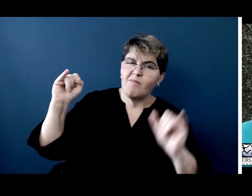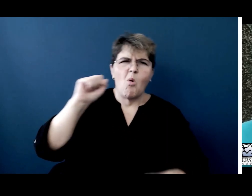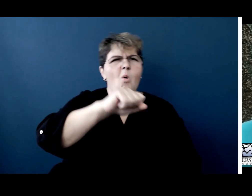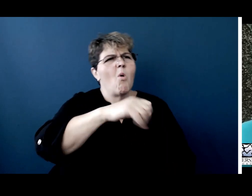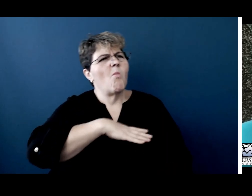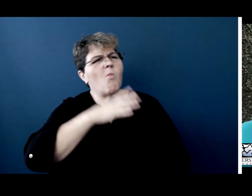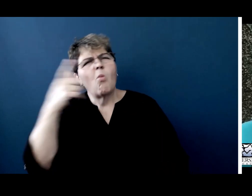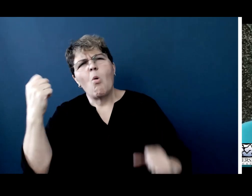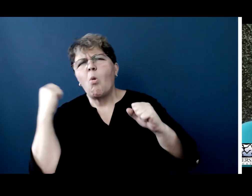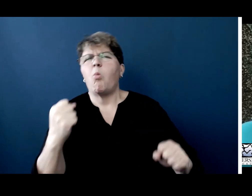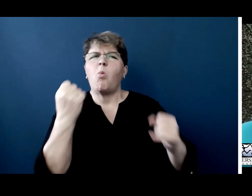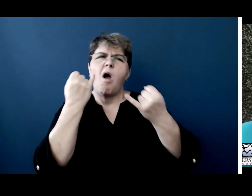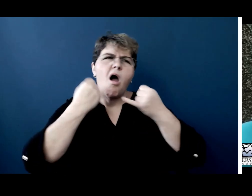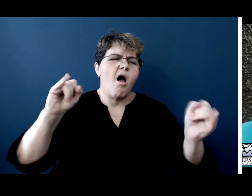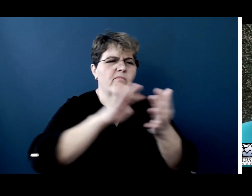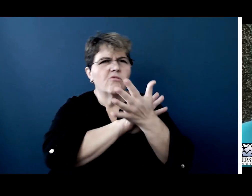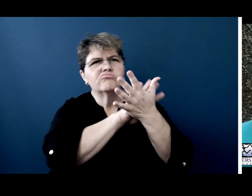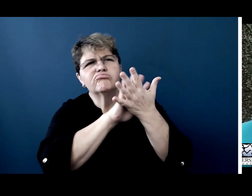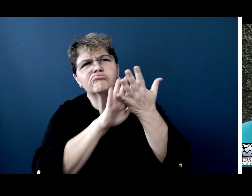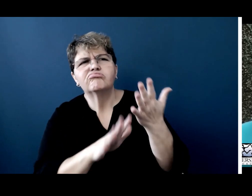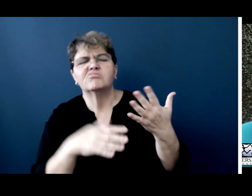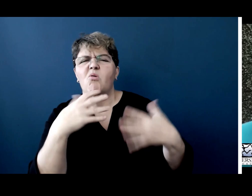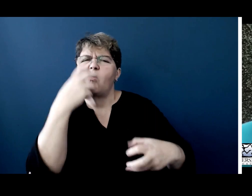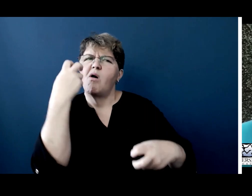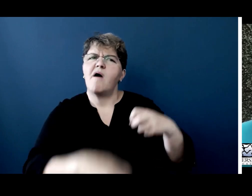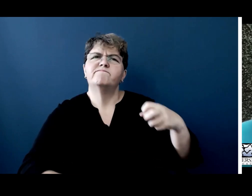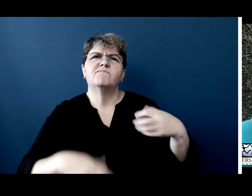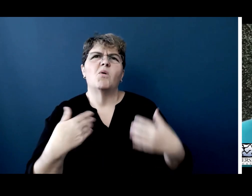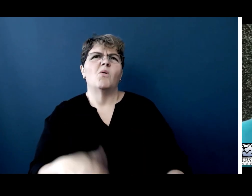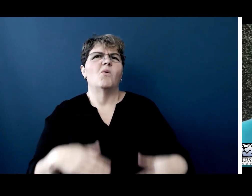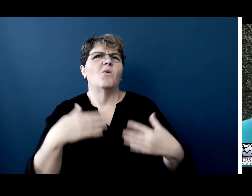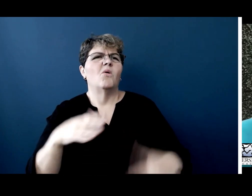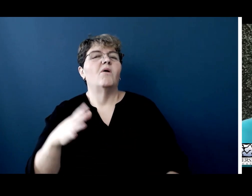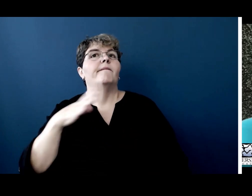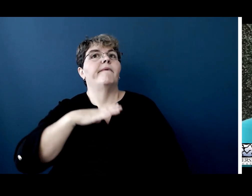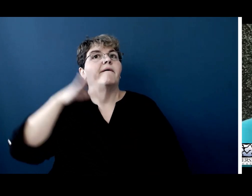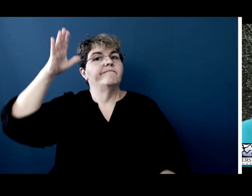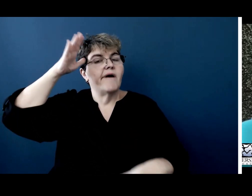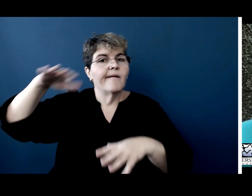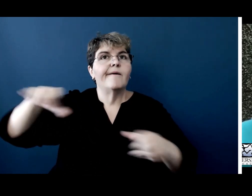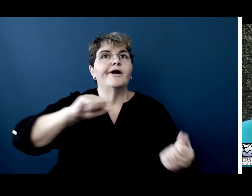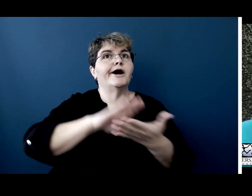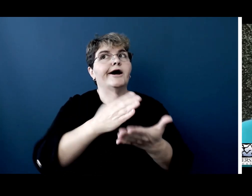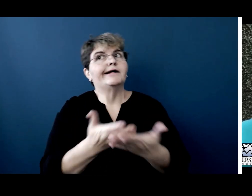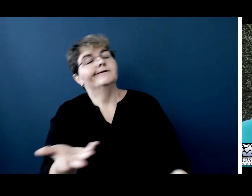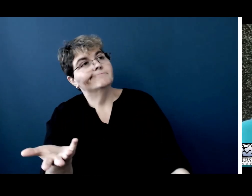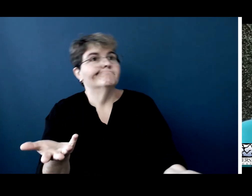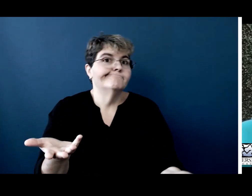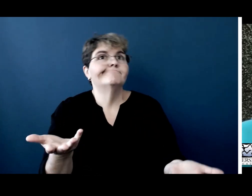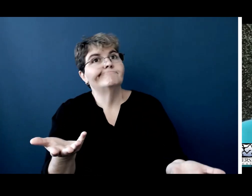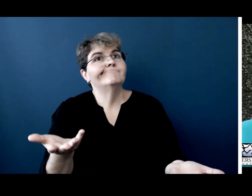my dad took over the cooking and obviously me. Yeah. And it's still gonna be